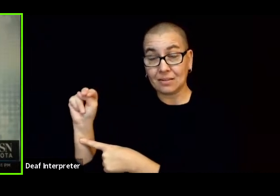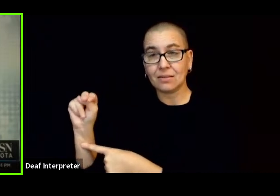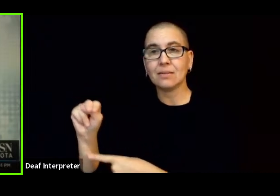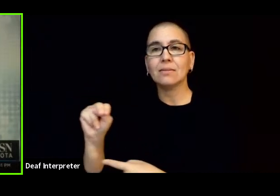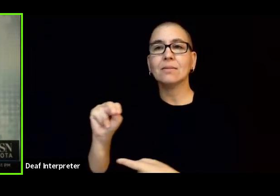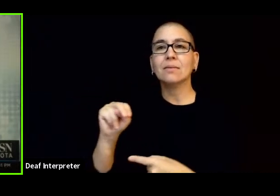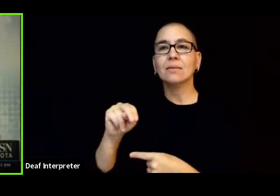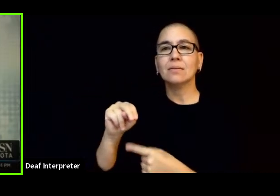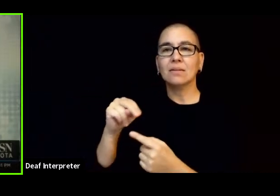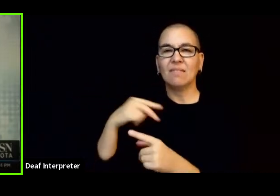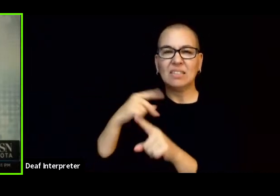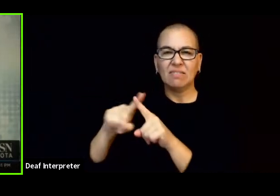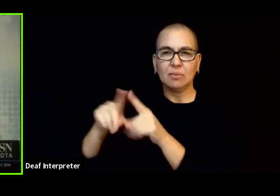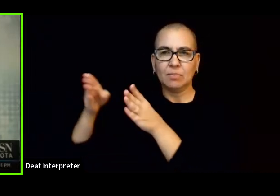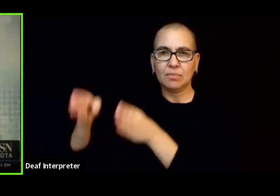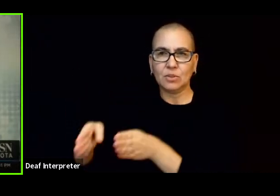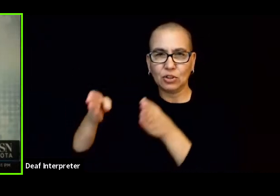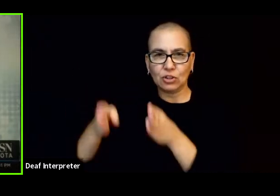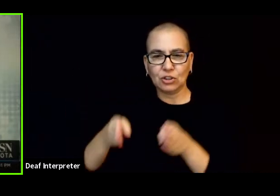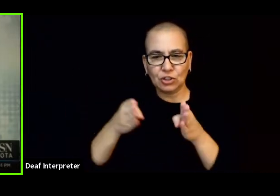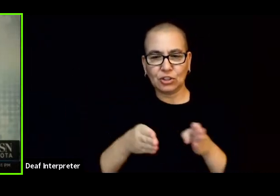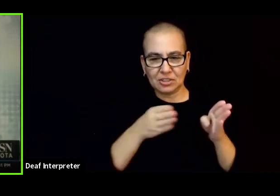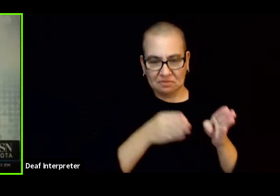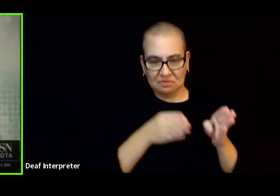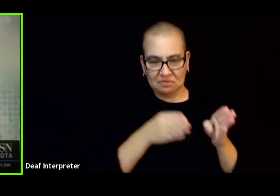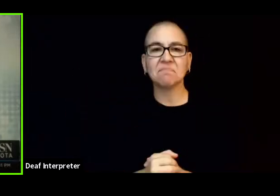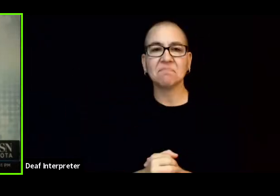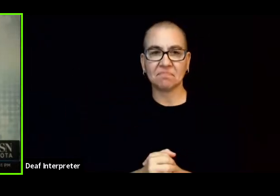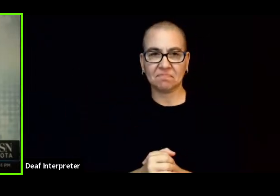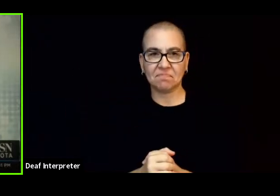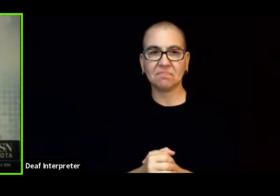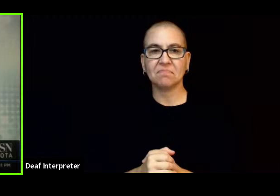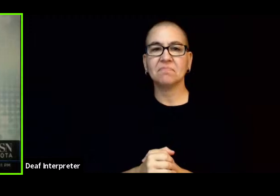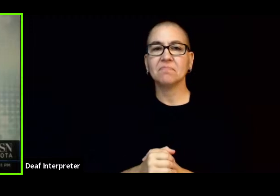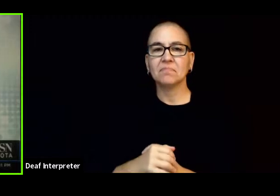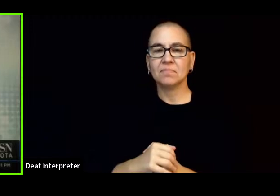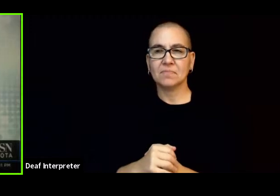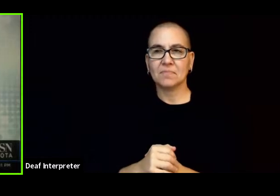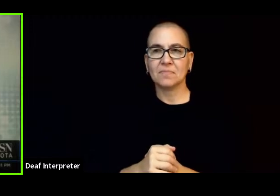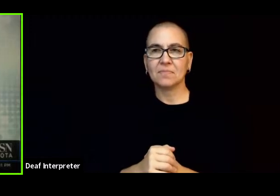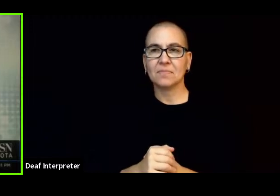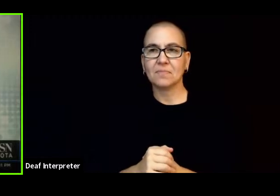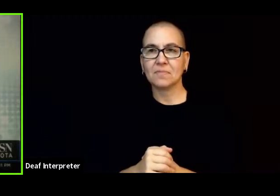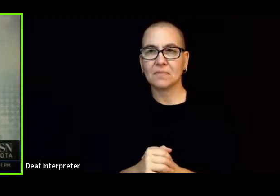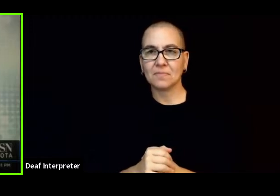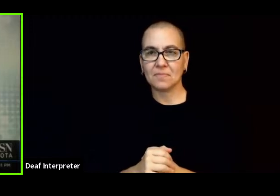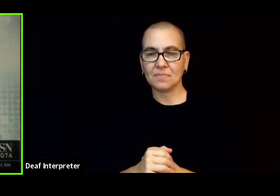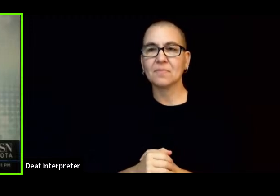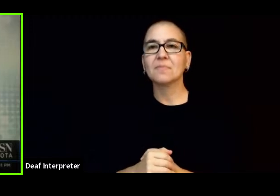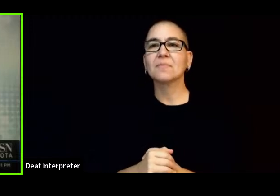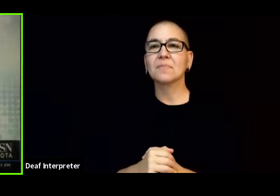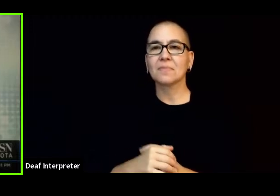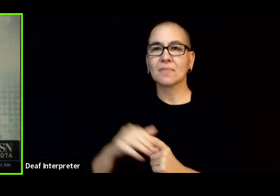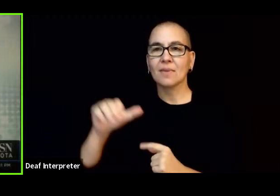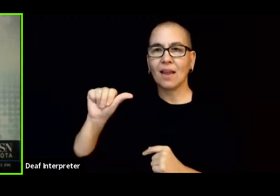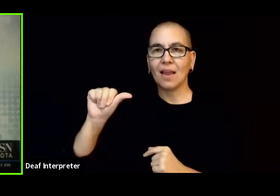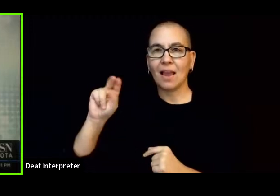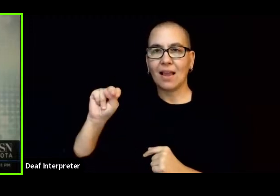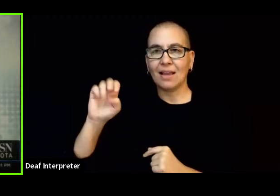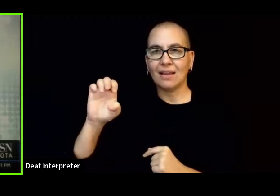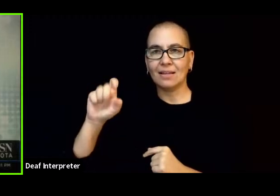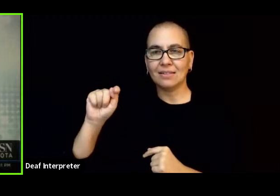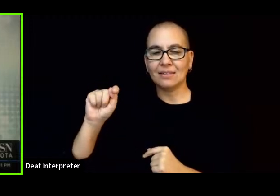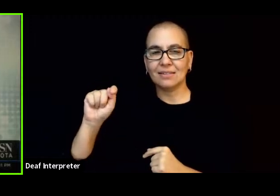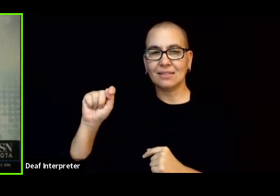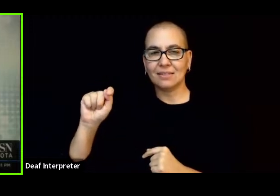Annette Greeley, President of Jones Harrison Residence in Minneapolis, and Minnesota Department of Administration Assistant Commissioner Aaron